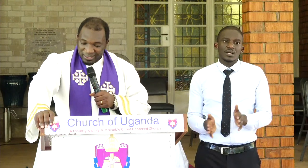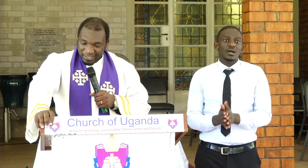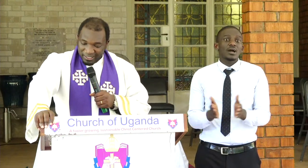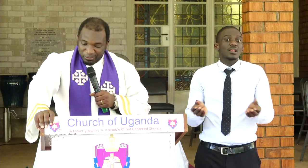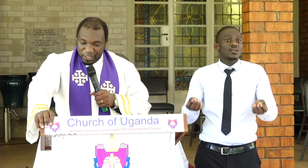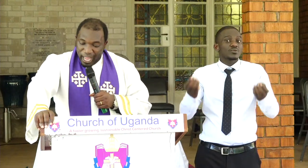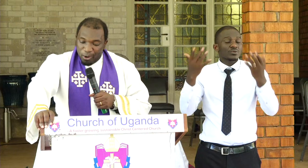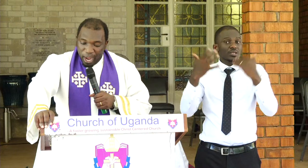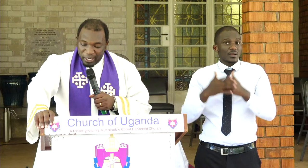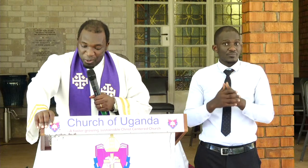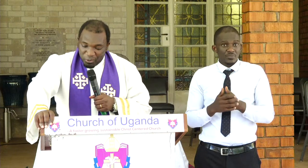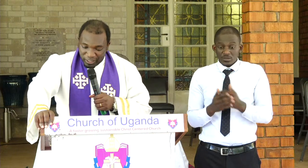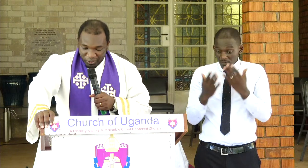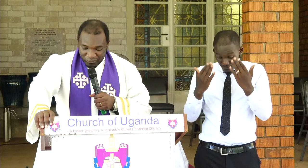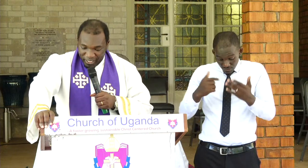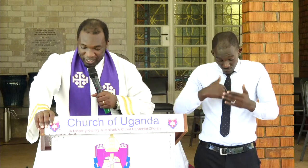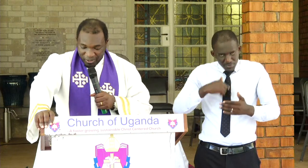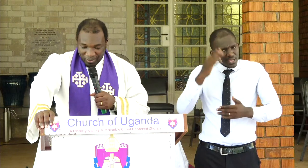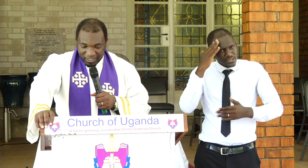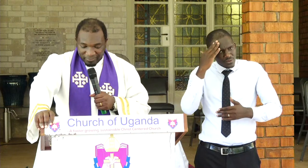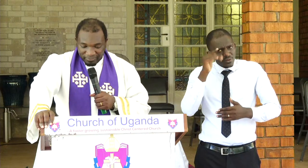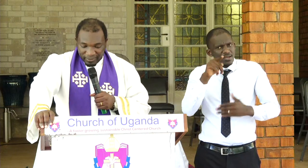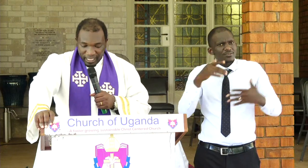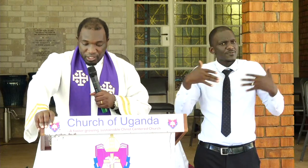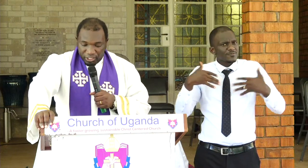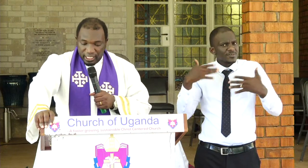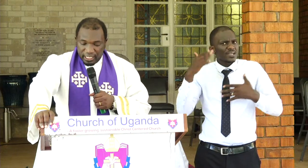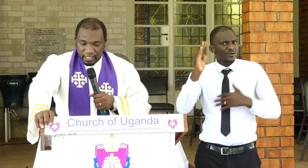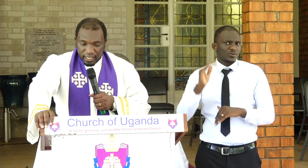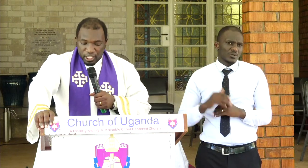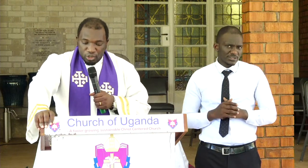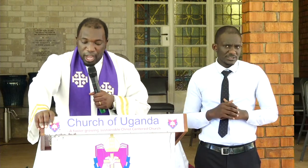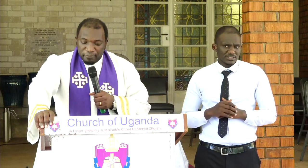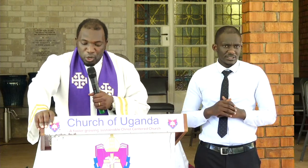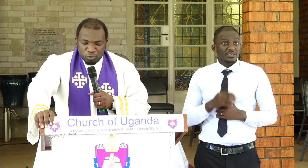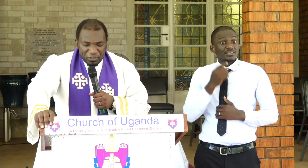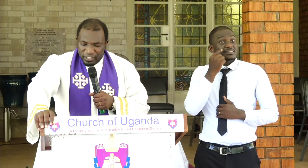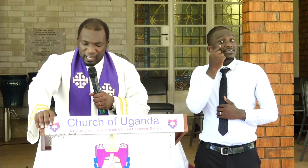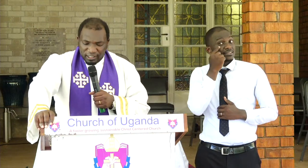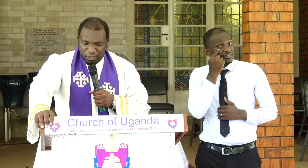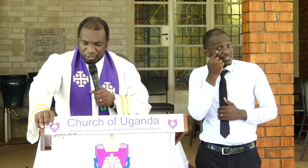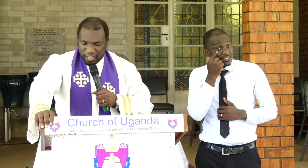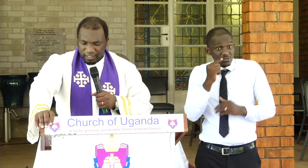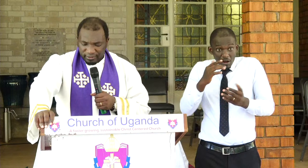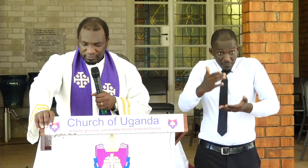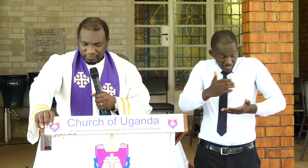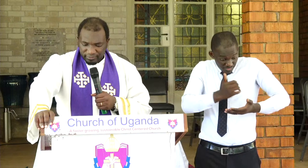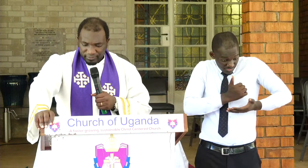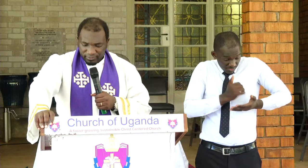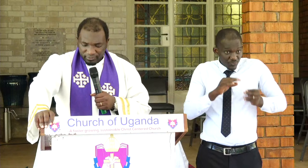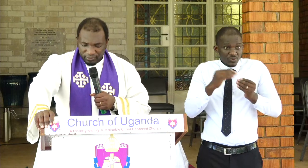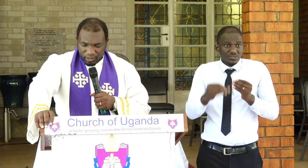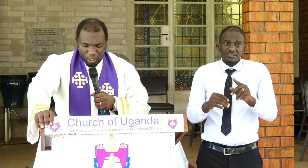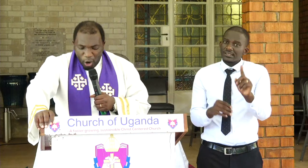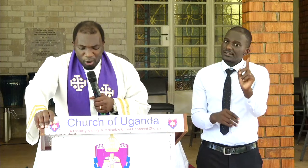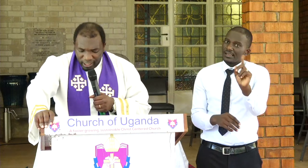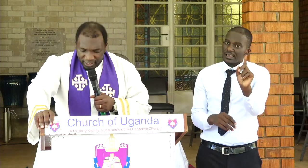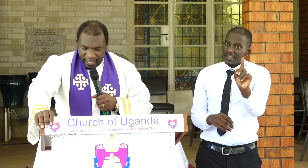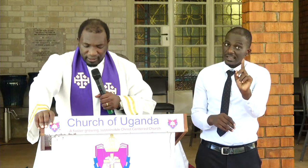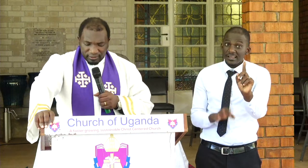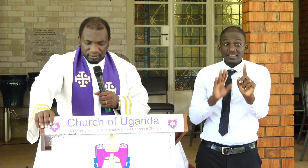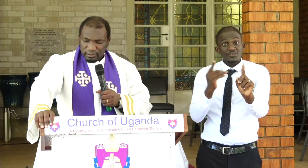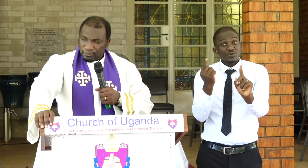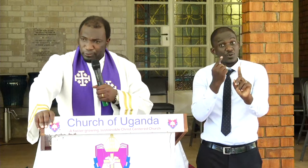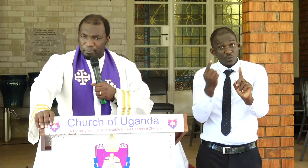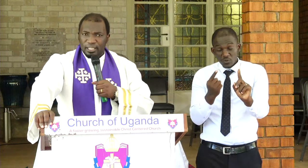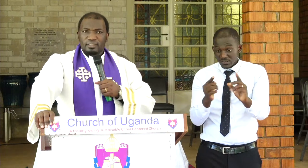Hallelujah. For now I know that you fear God. See, you have not withheld your son, your only